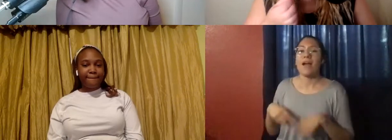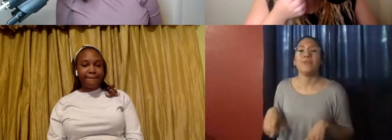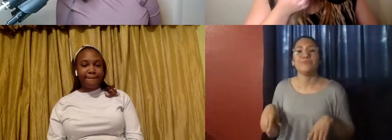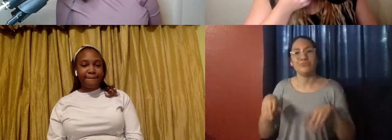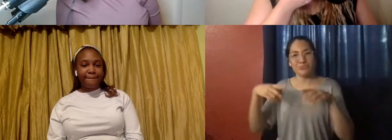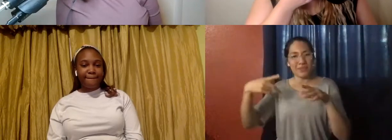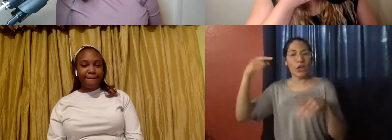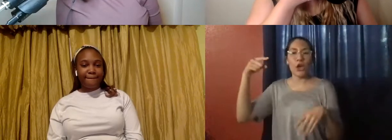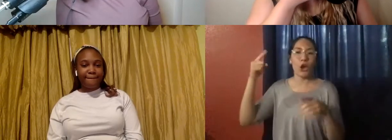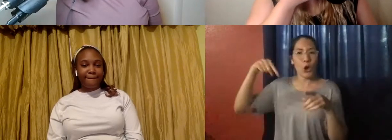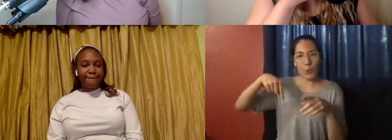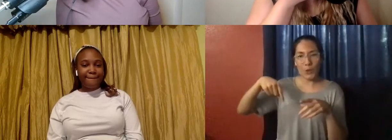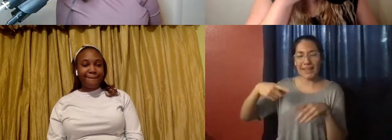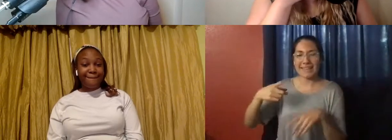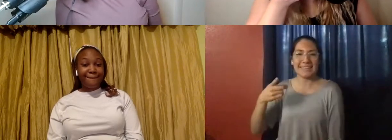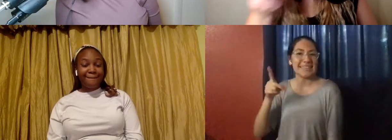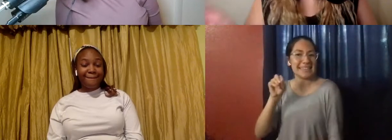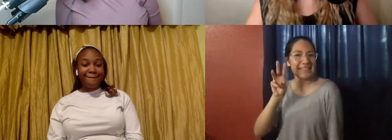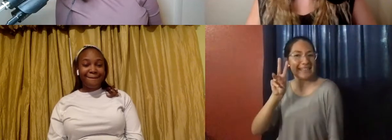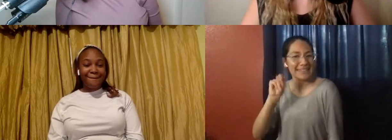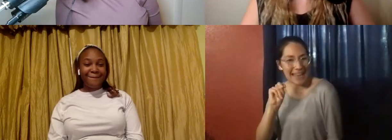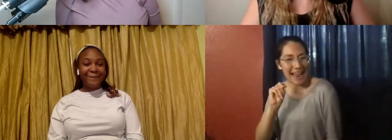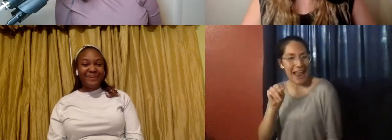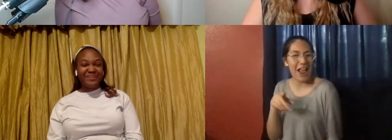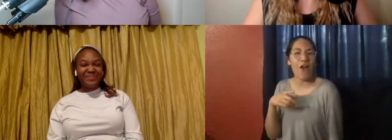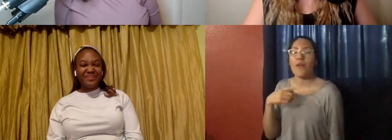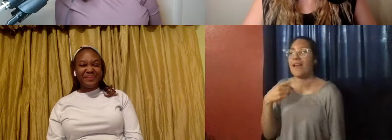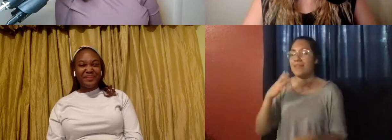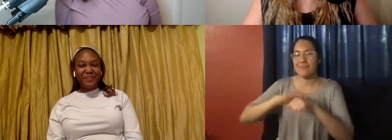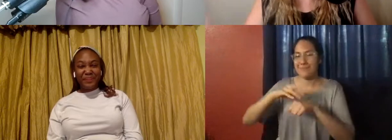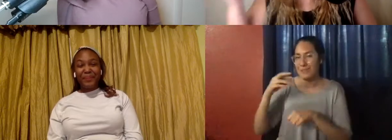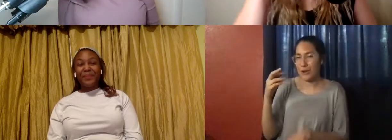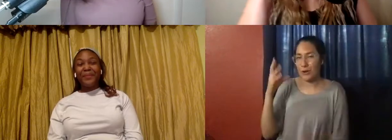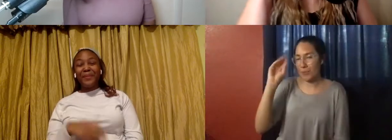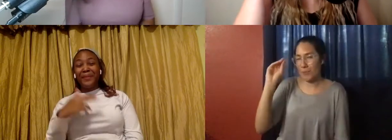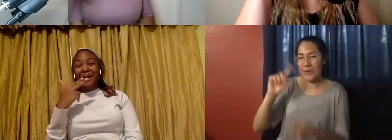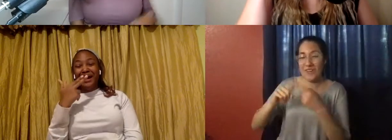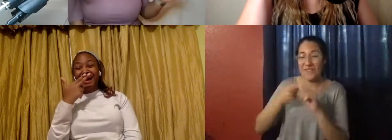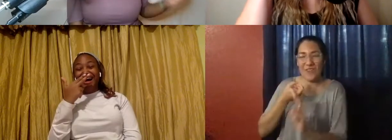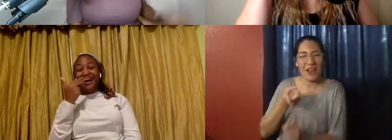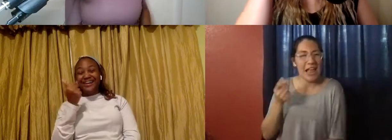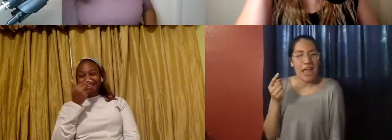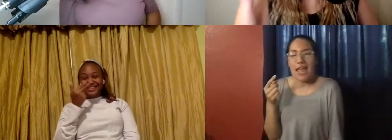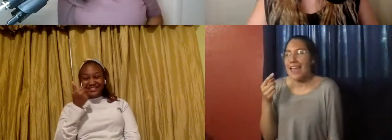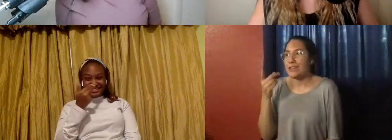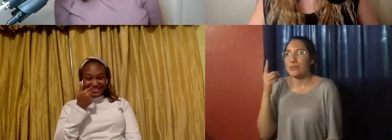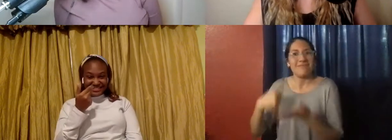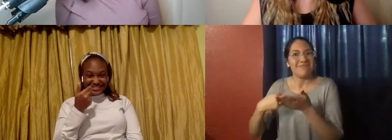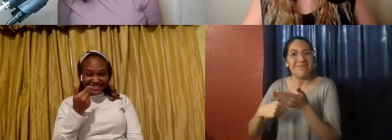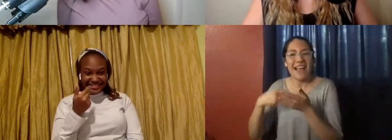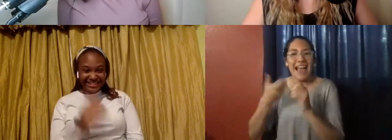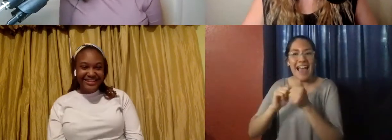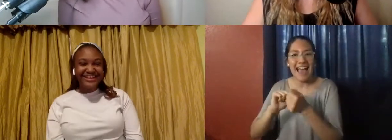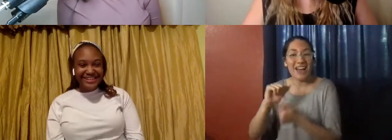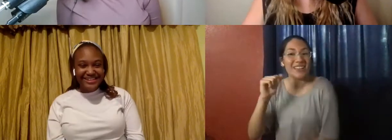at him. And there was the hair stuck between my teeth. And I was like, oh. So I just always think of that. I'm like, check your teeth before you